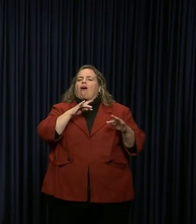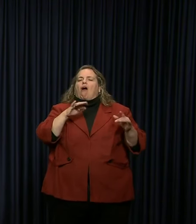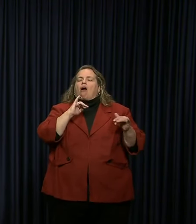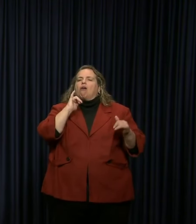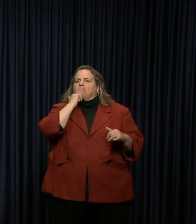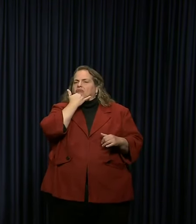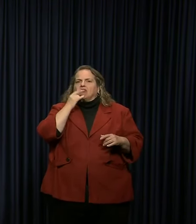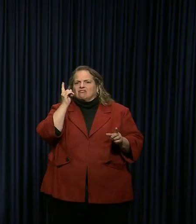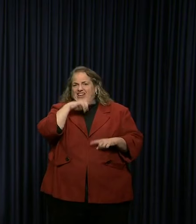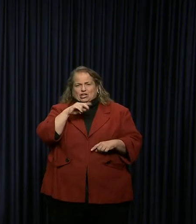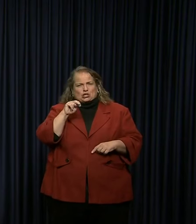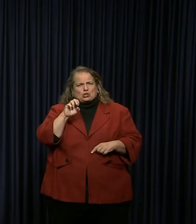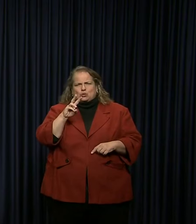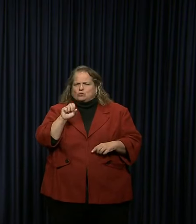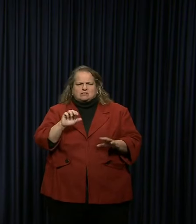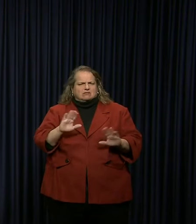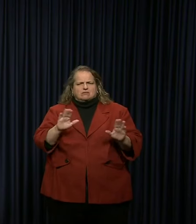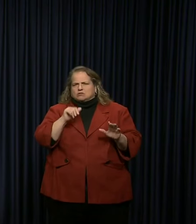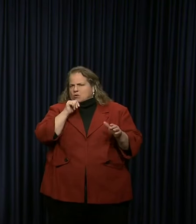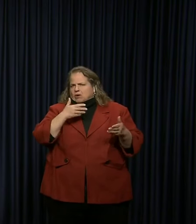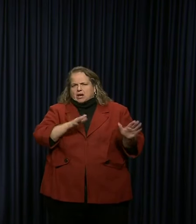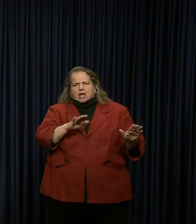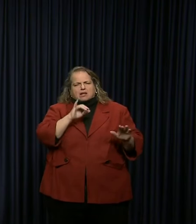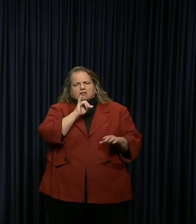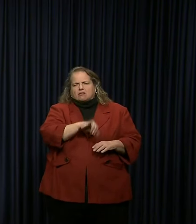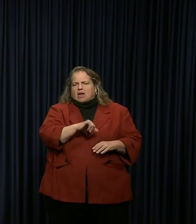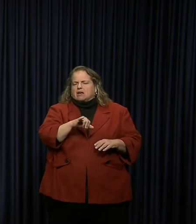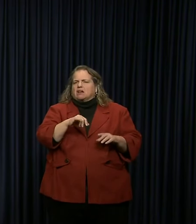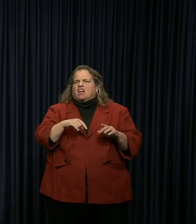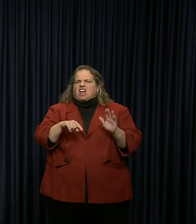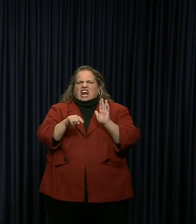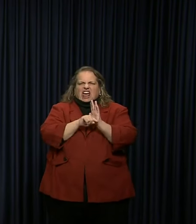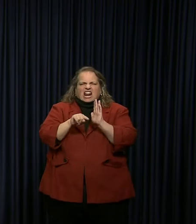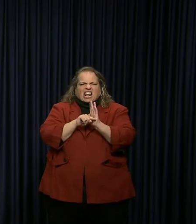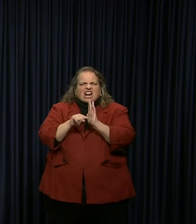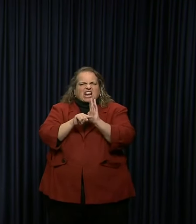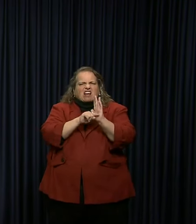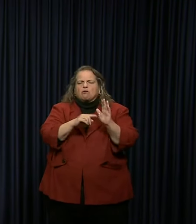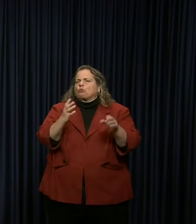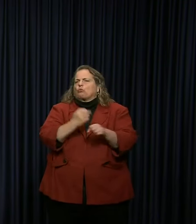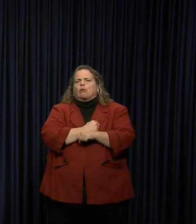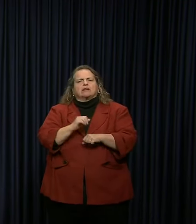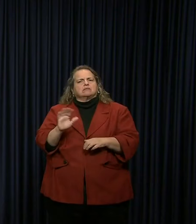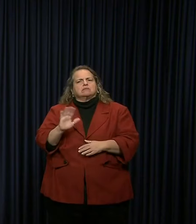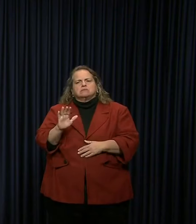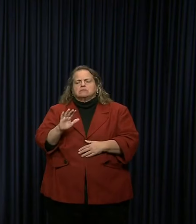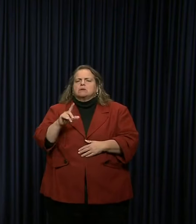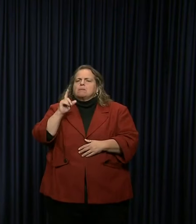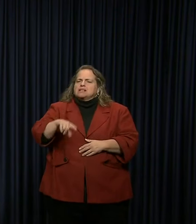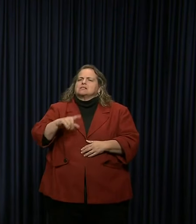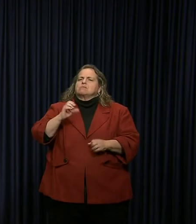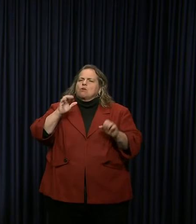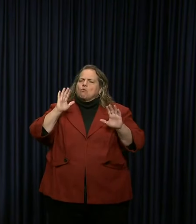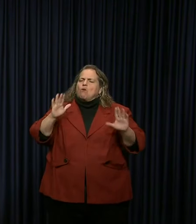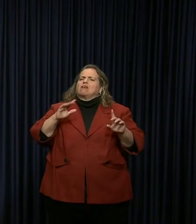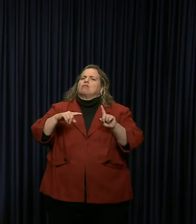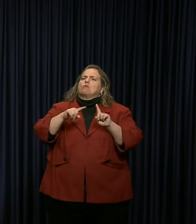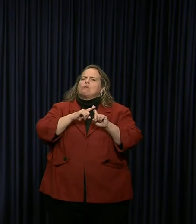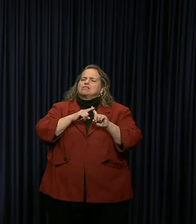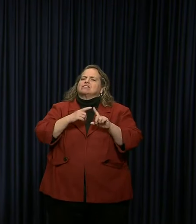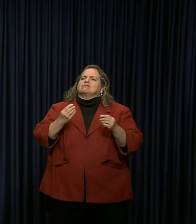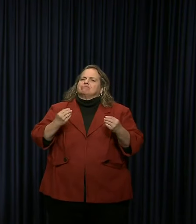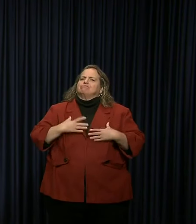us. We can't let that win. We have to continue to let our positive examples shine out there. So here's a little bit of what we